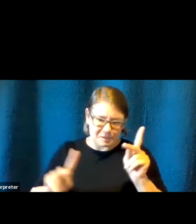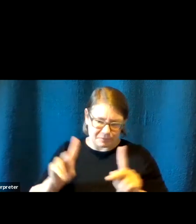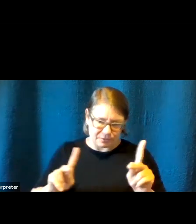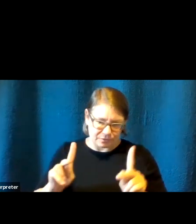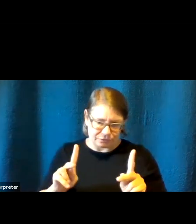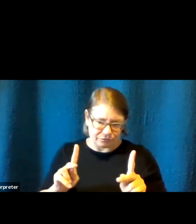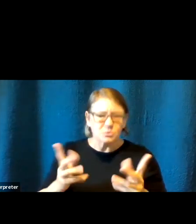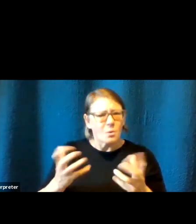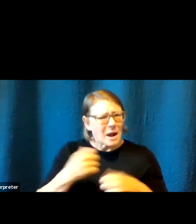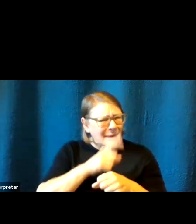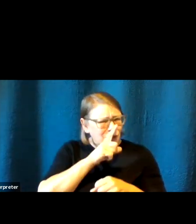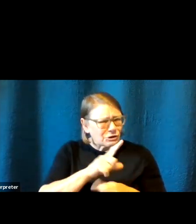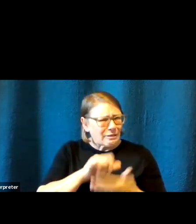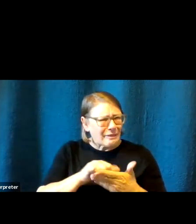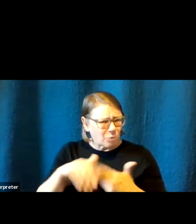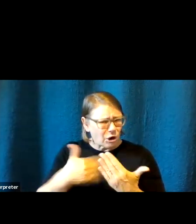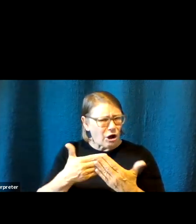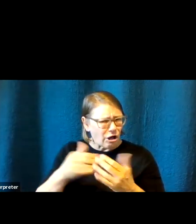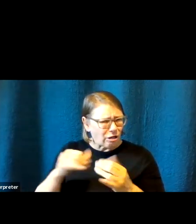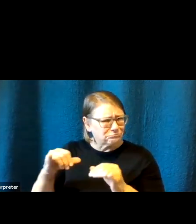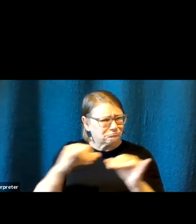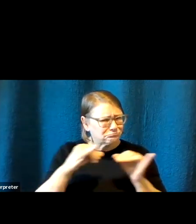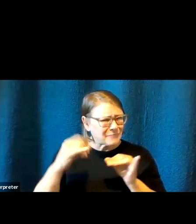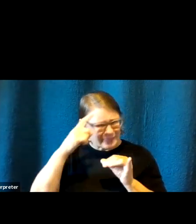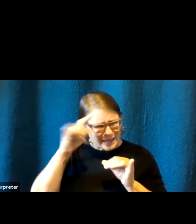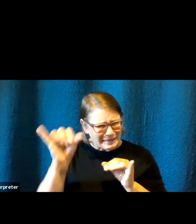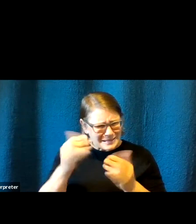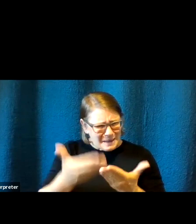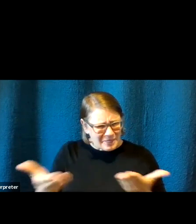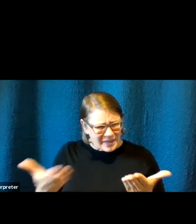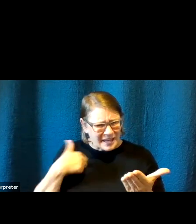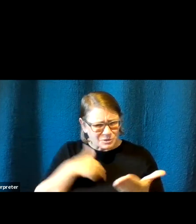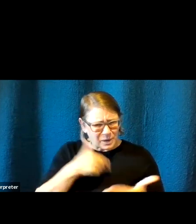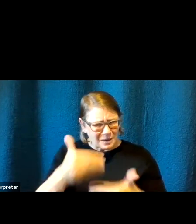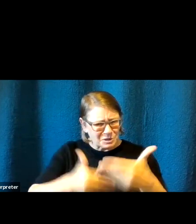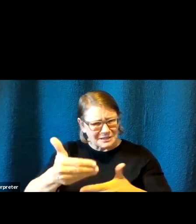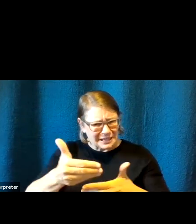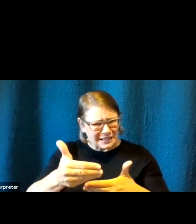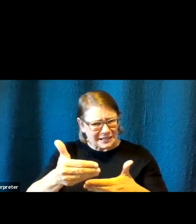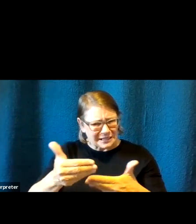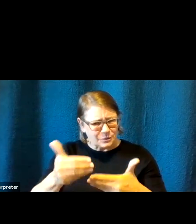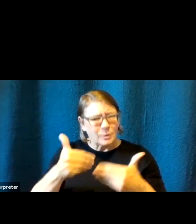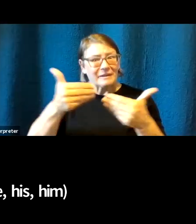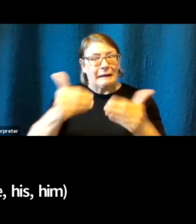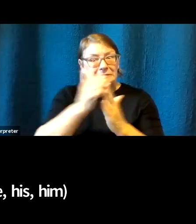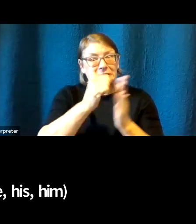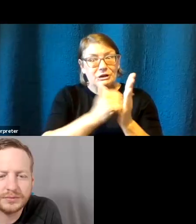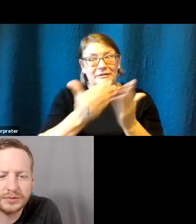I want to make sure that we're all thinking about the same thing as we proceed with the next agenda